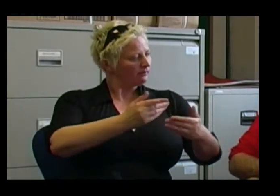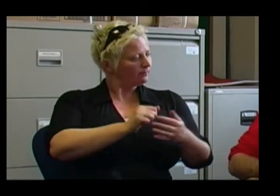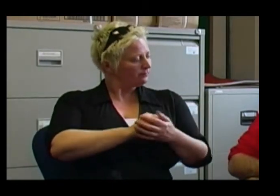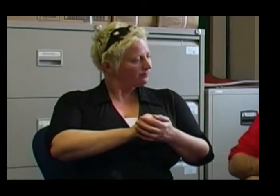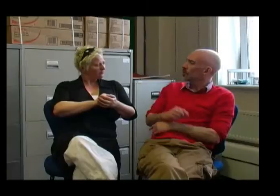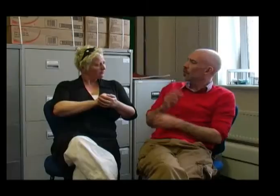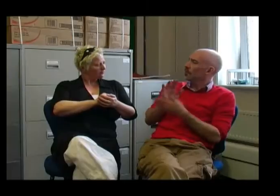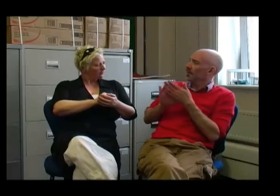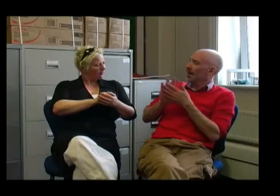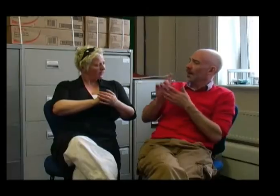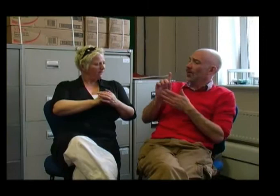narrative style.